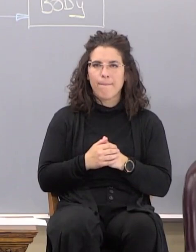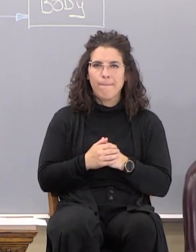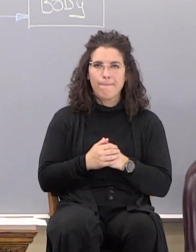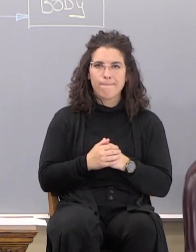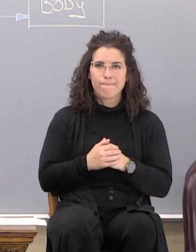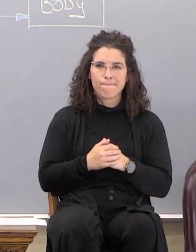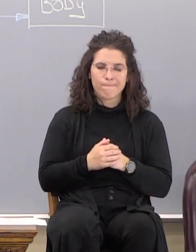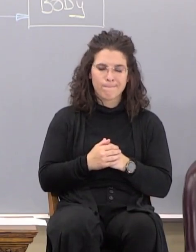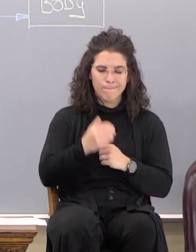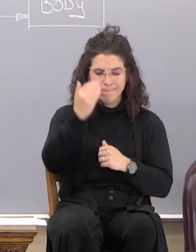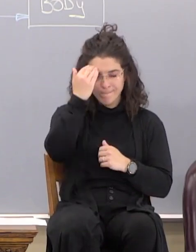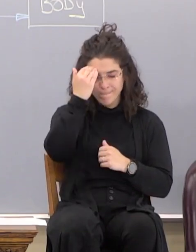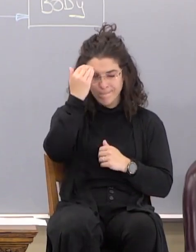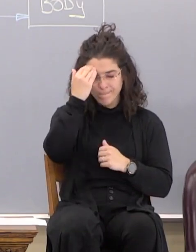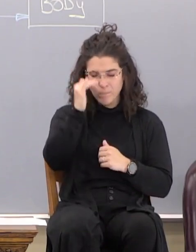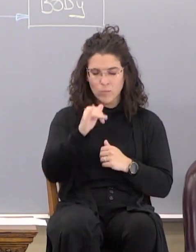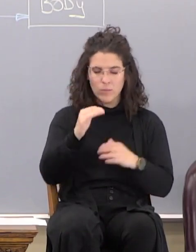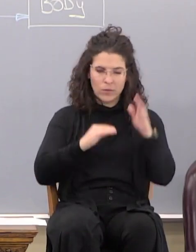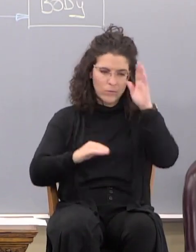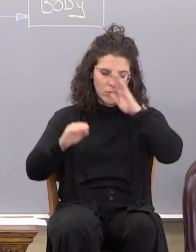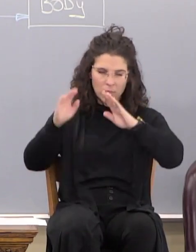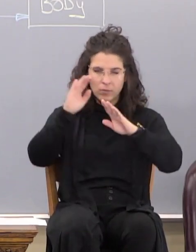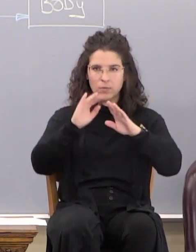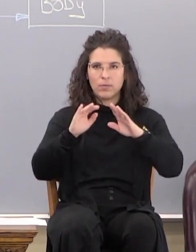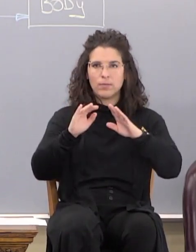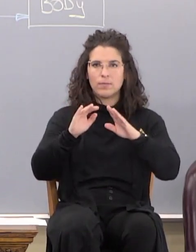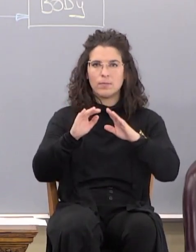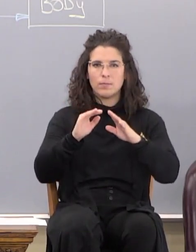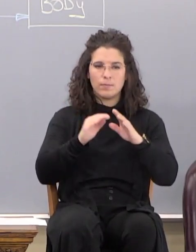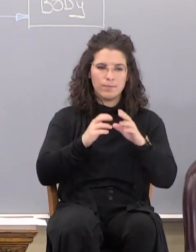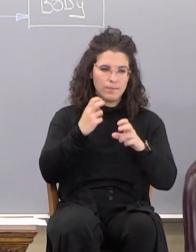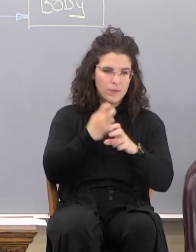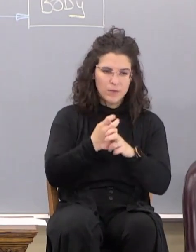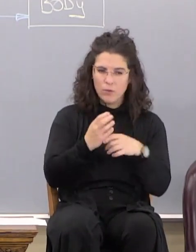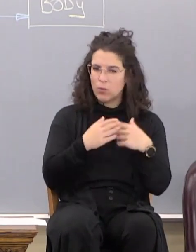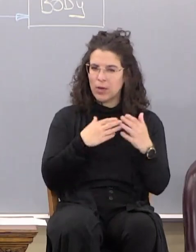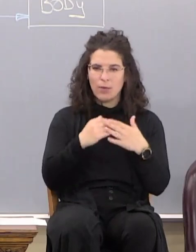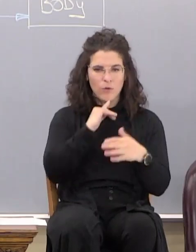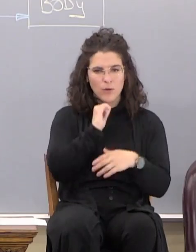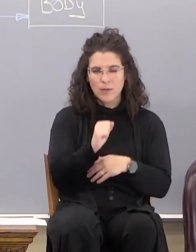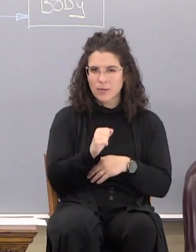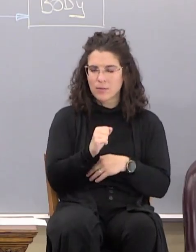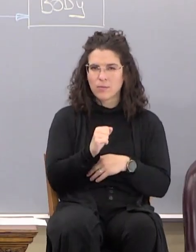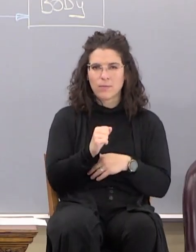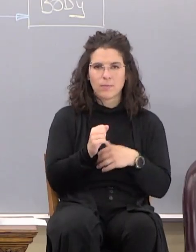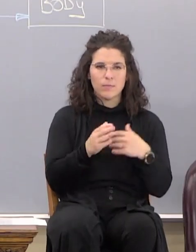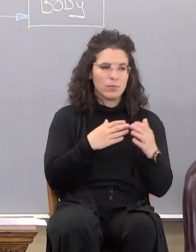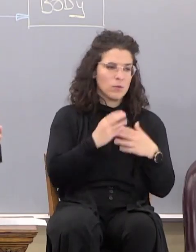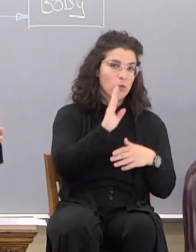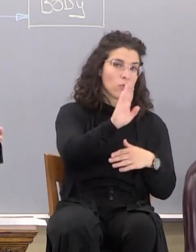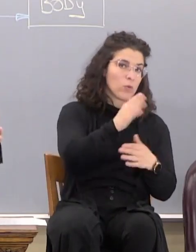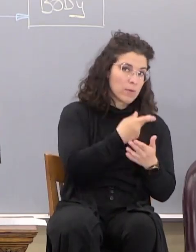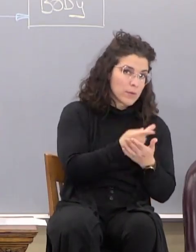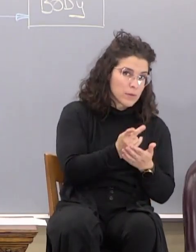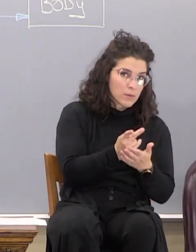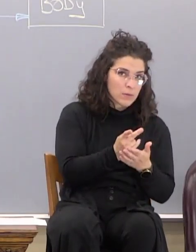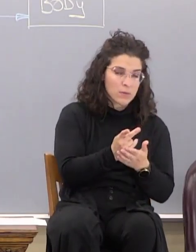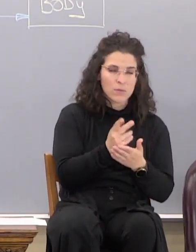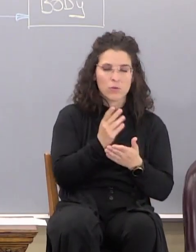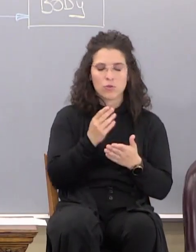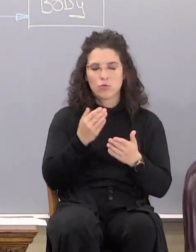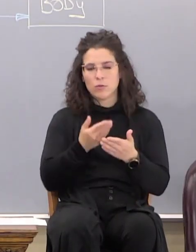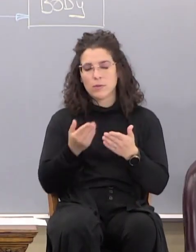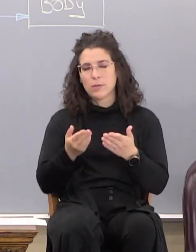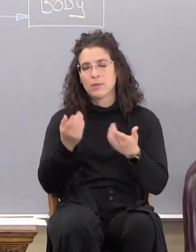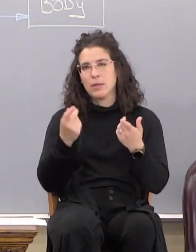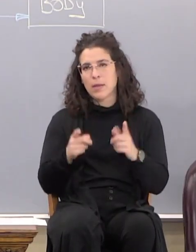Also, knowing that tribulation, trouble, difficulty, pressure, whatever it is, whether it's your failures or it's just things that